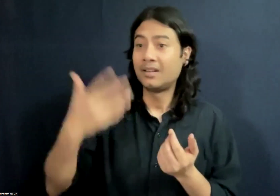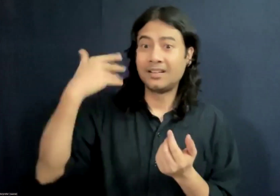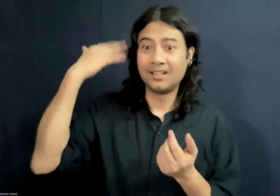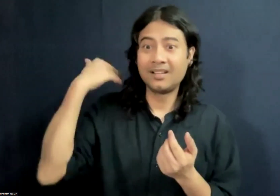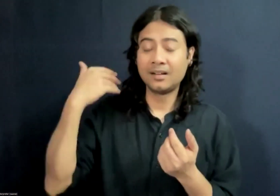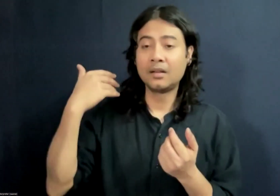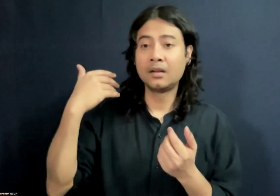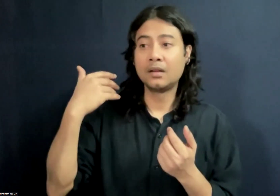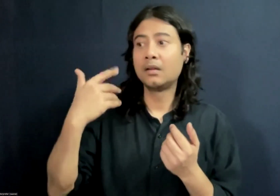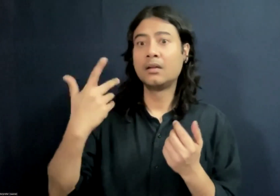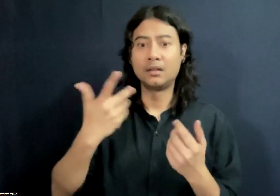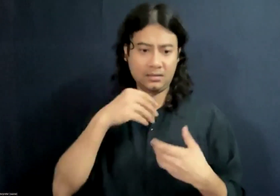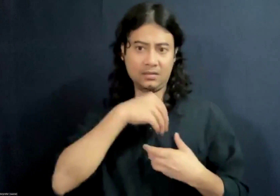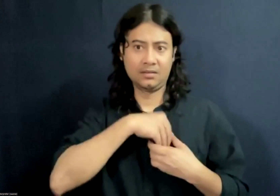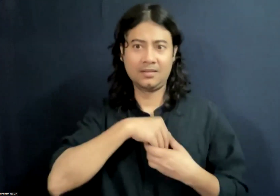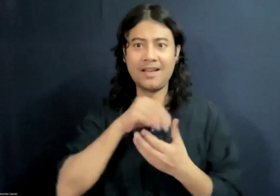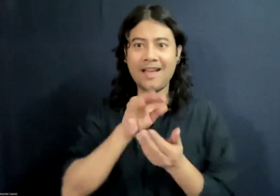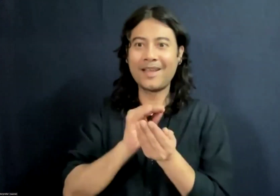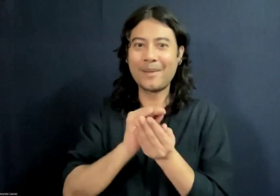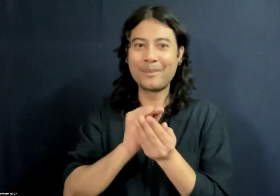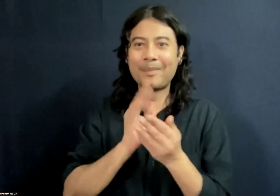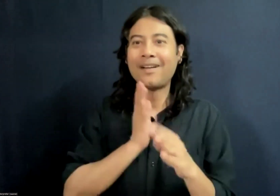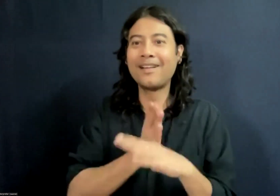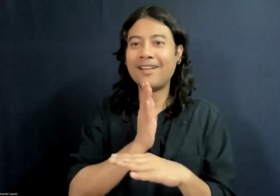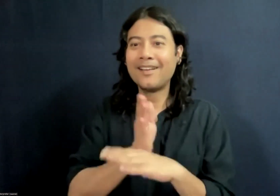sinful karma are getting uh,